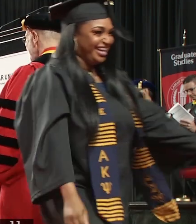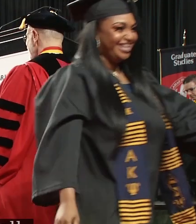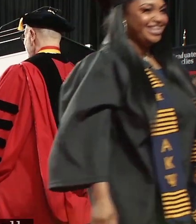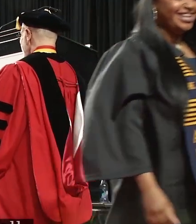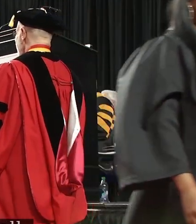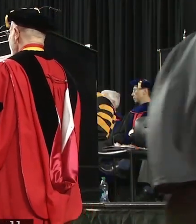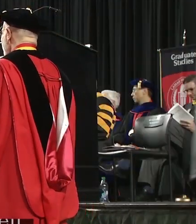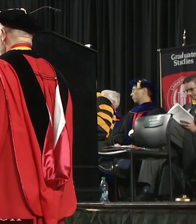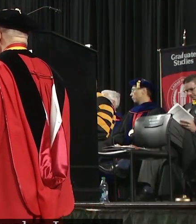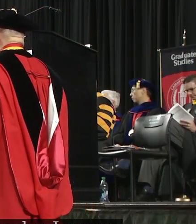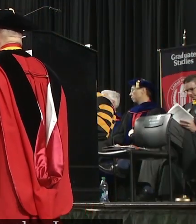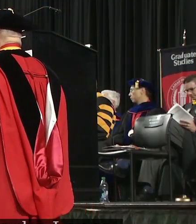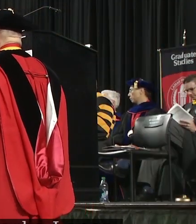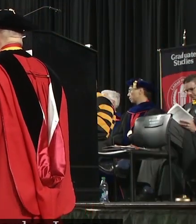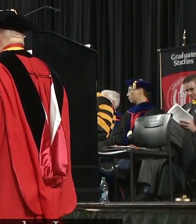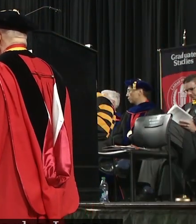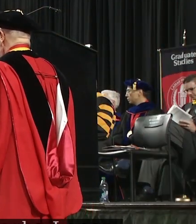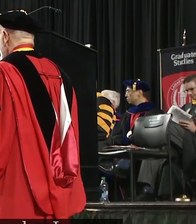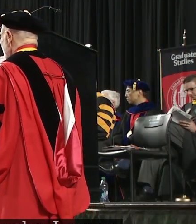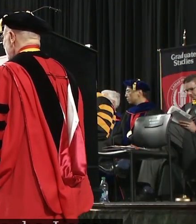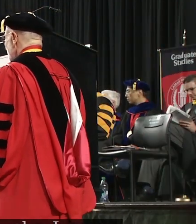Megan Elise Shirley.